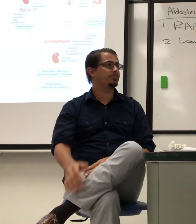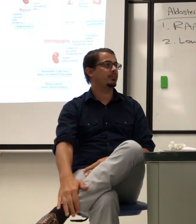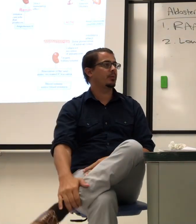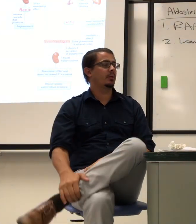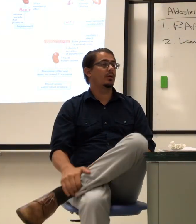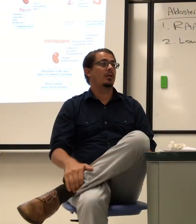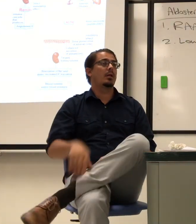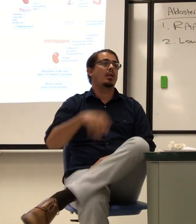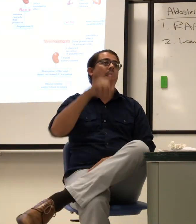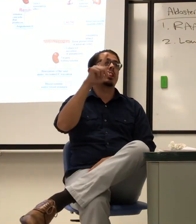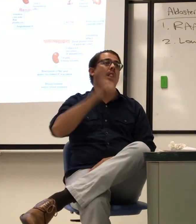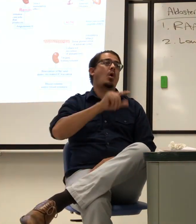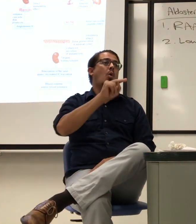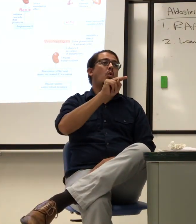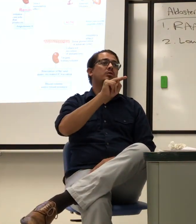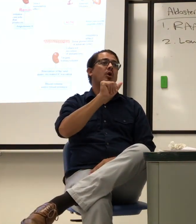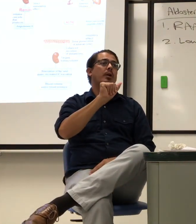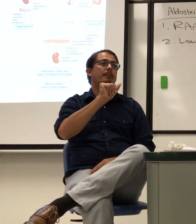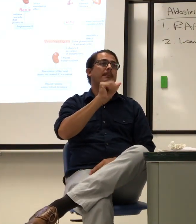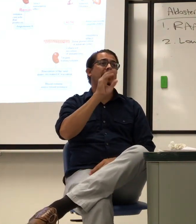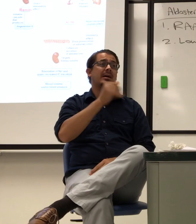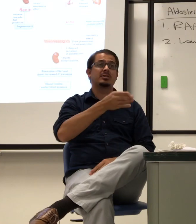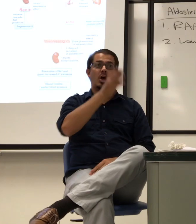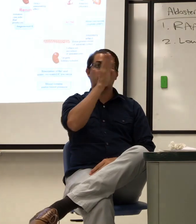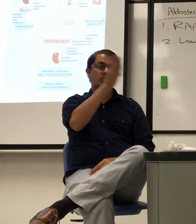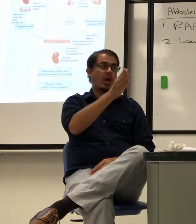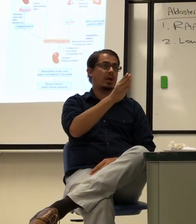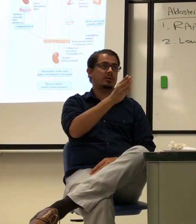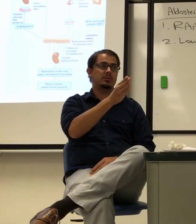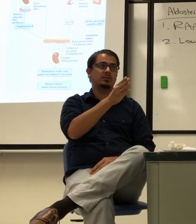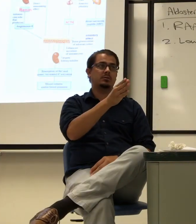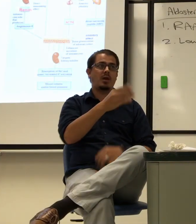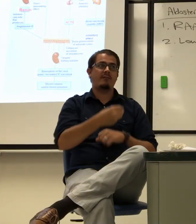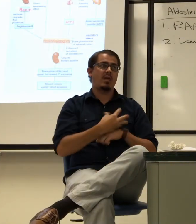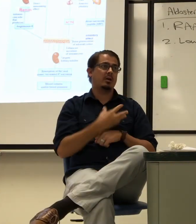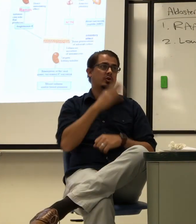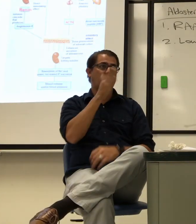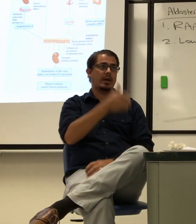Low sodium is a direct effect.